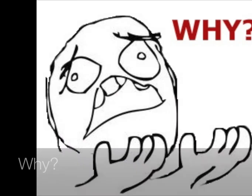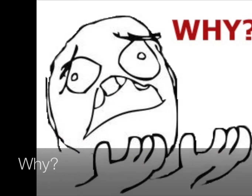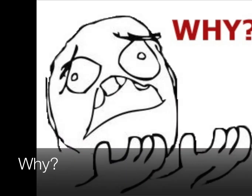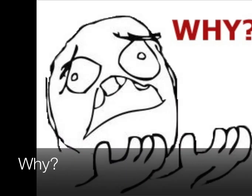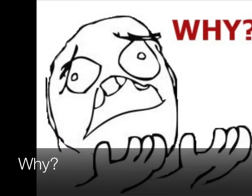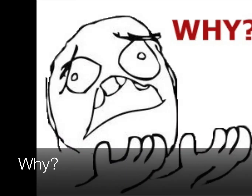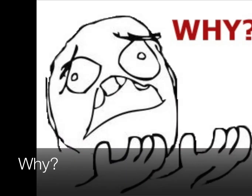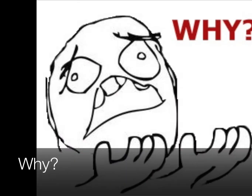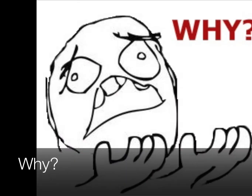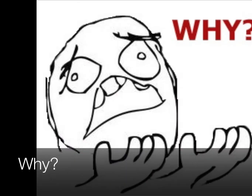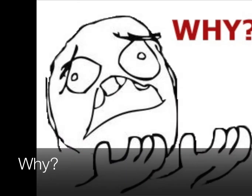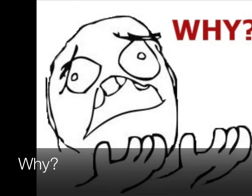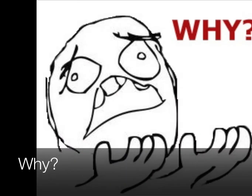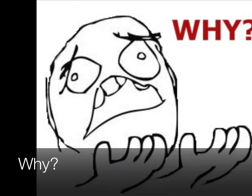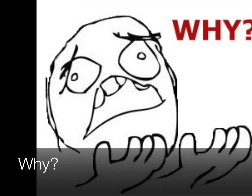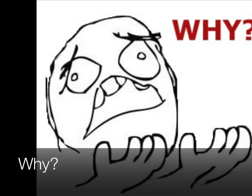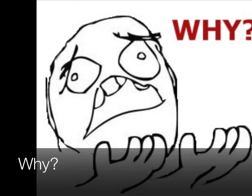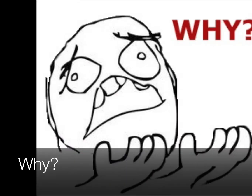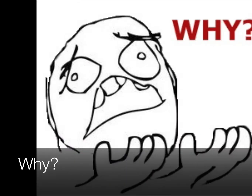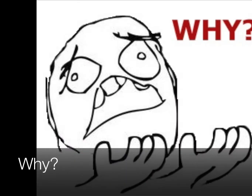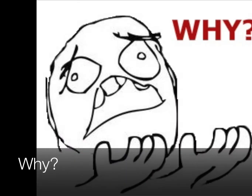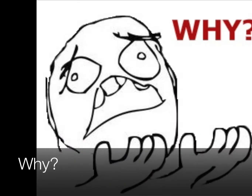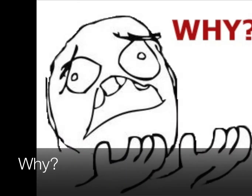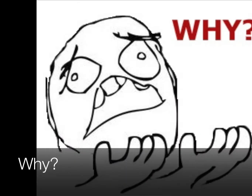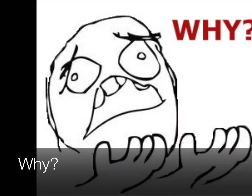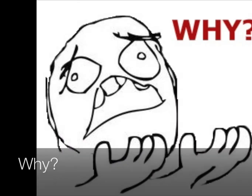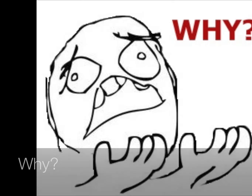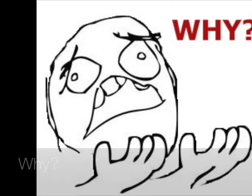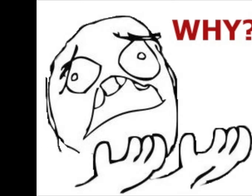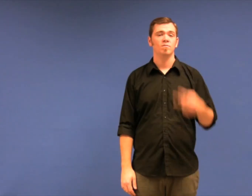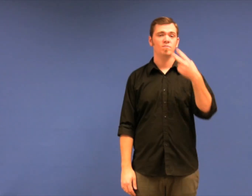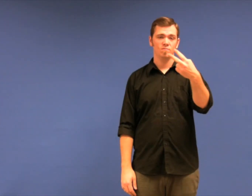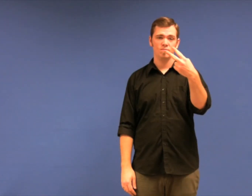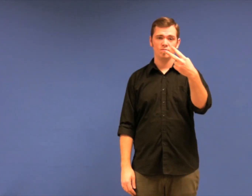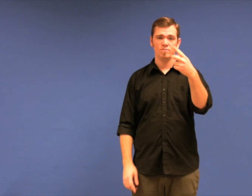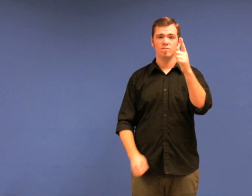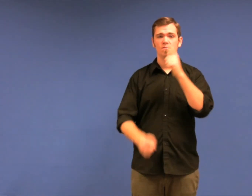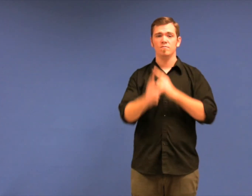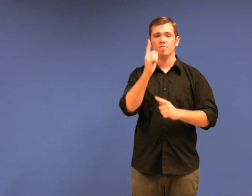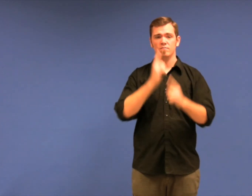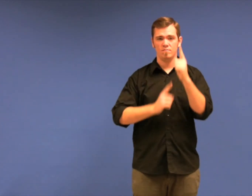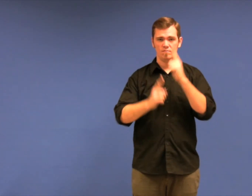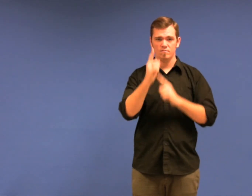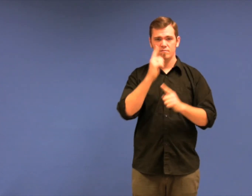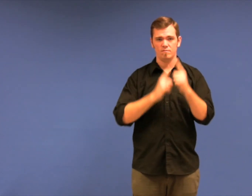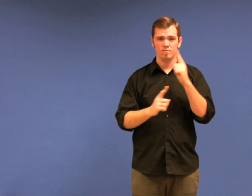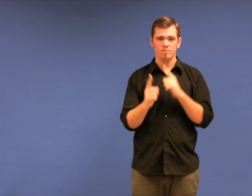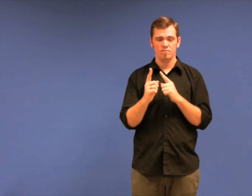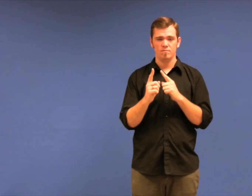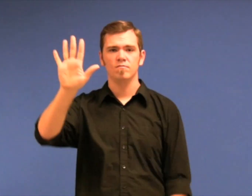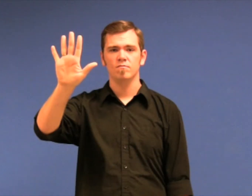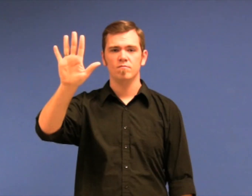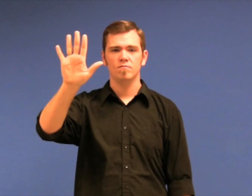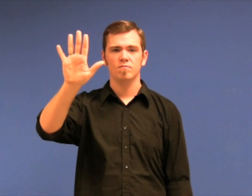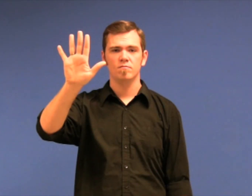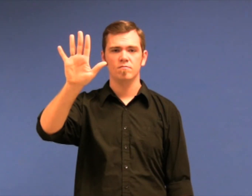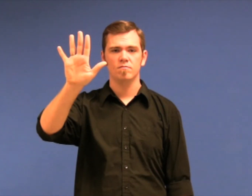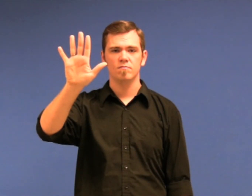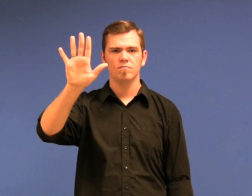All right, our next question word is why. And there's two signs for the sign for why. The first one is a